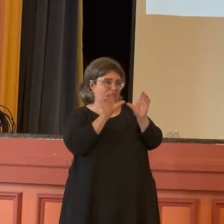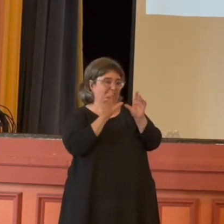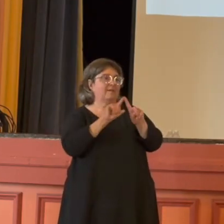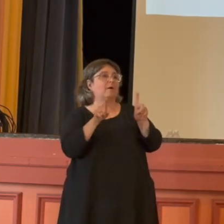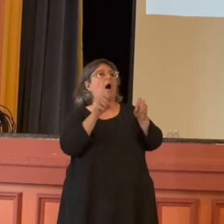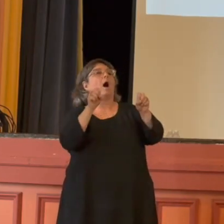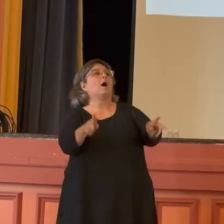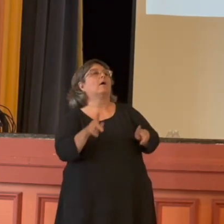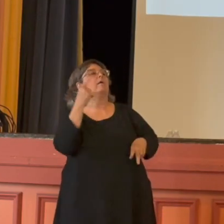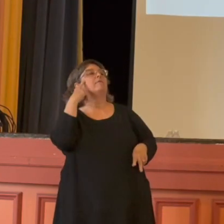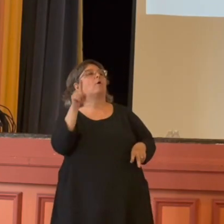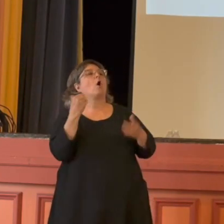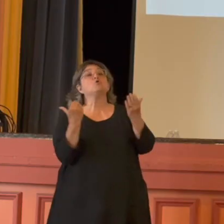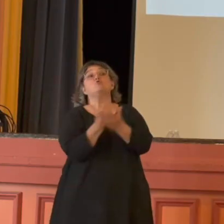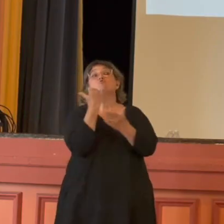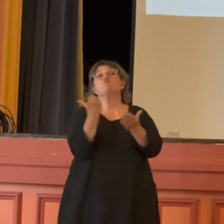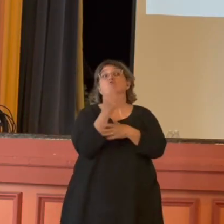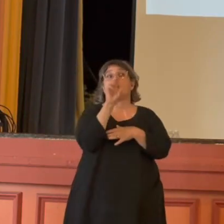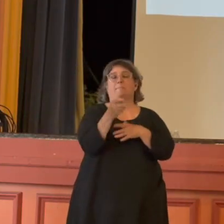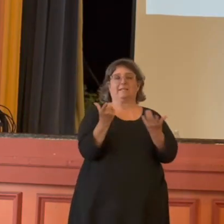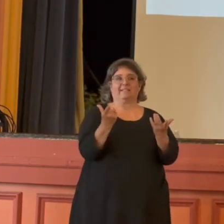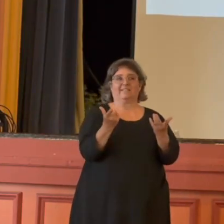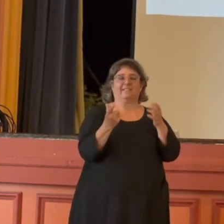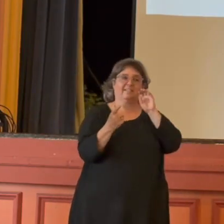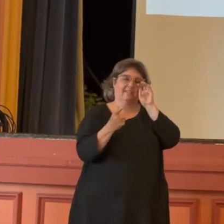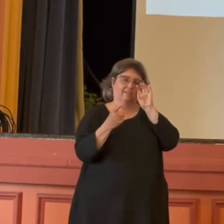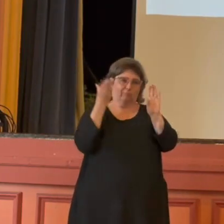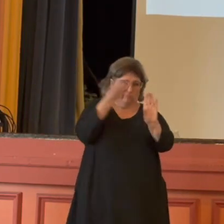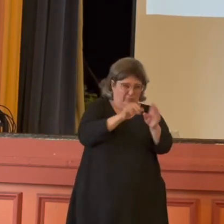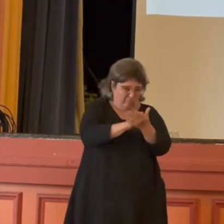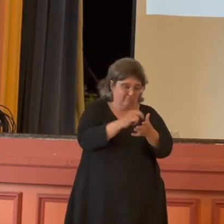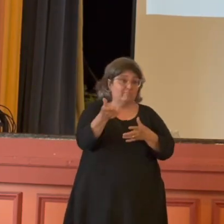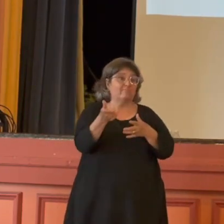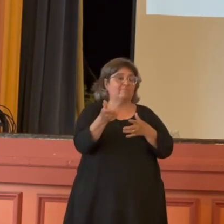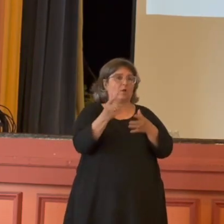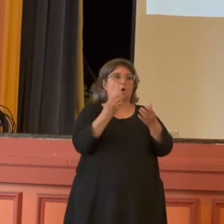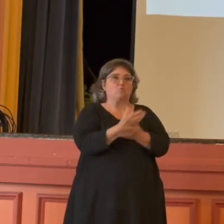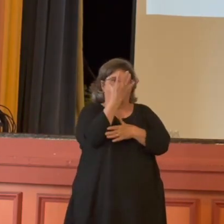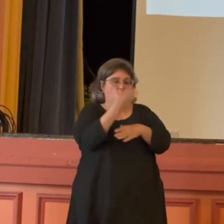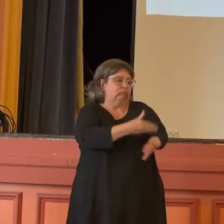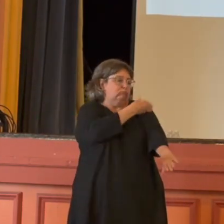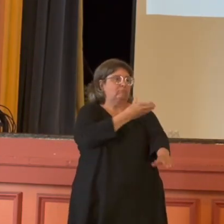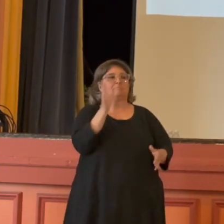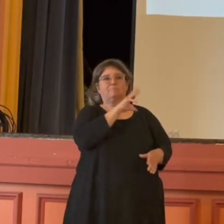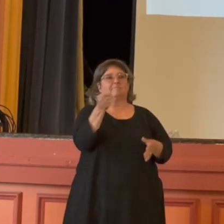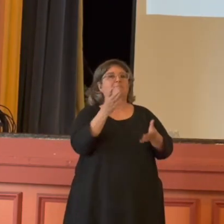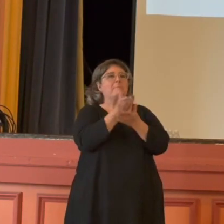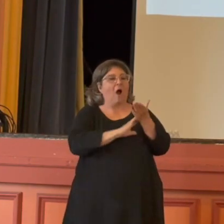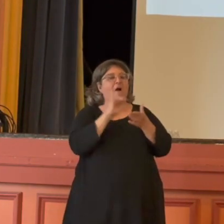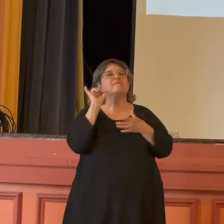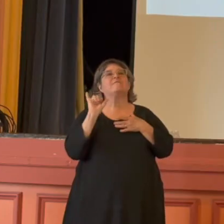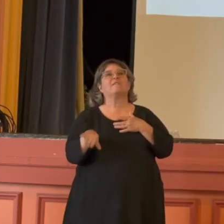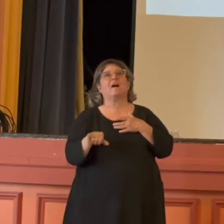but opportunities for new companies to enter the space, grow, and be a part